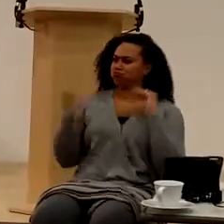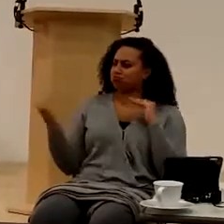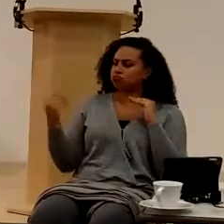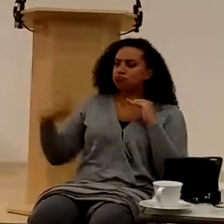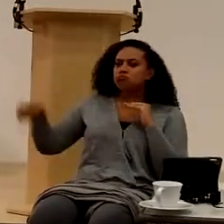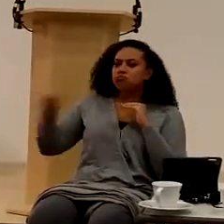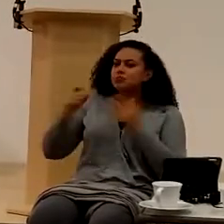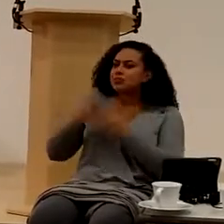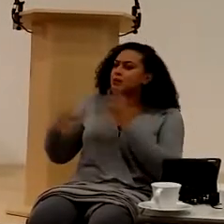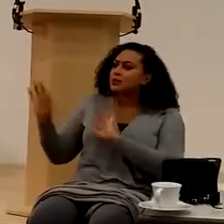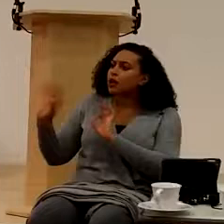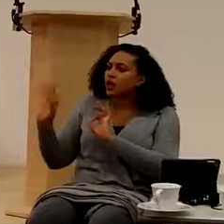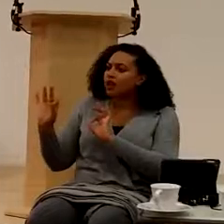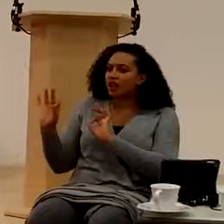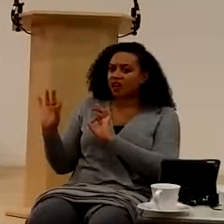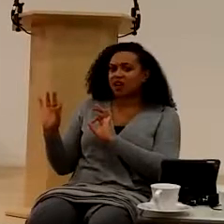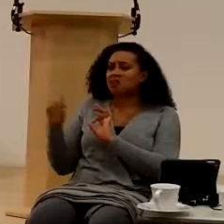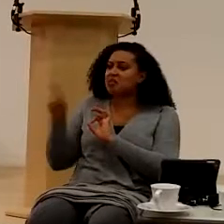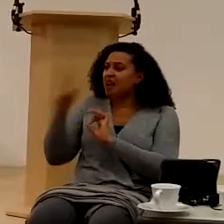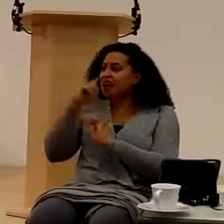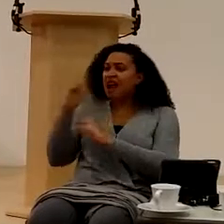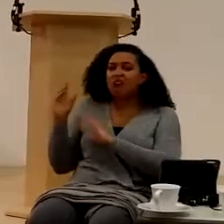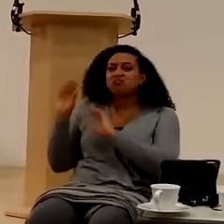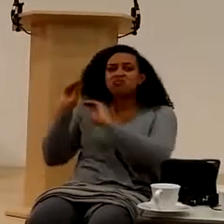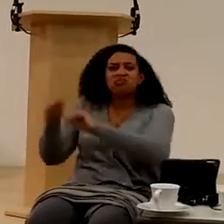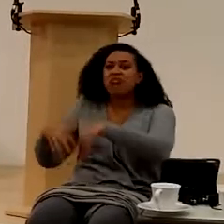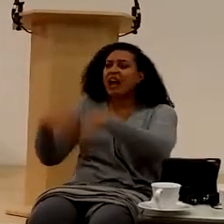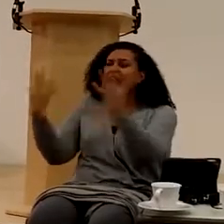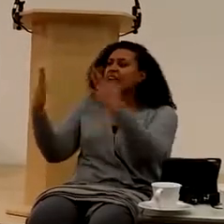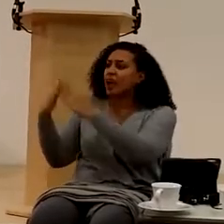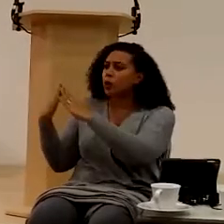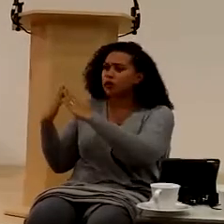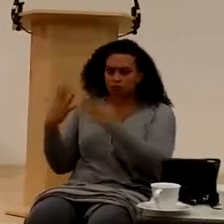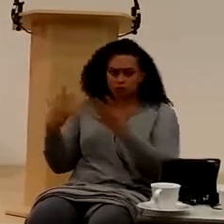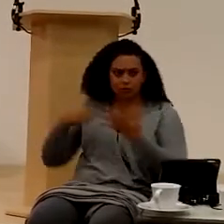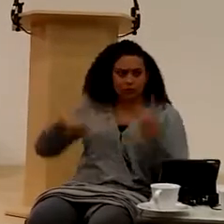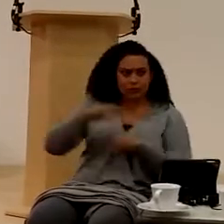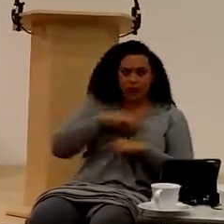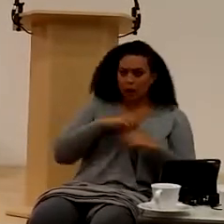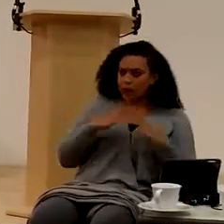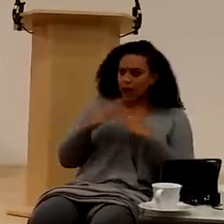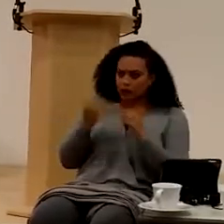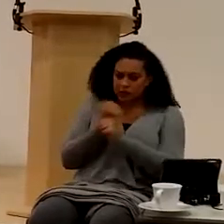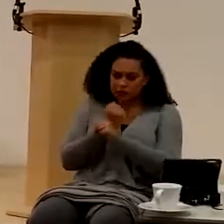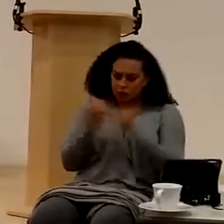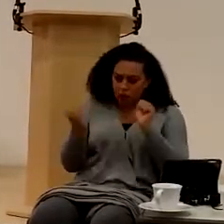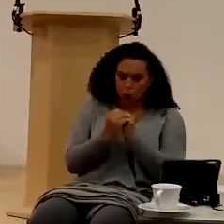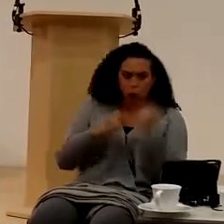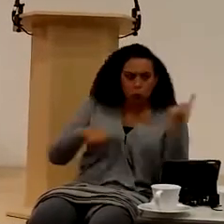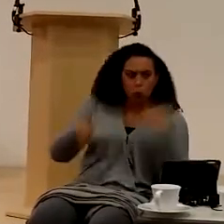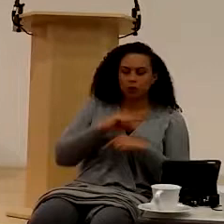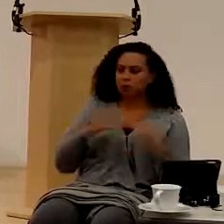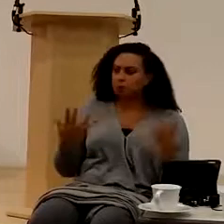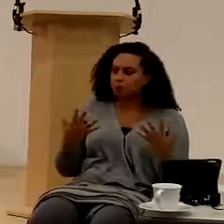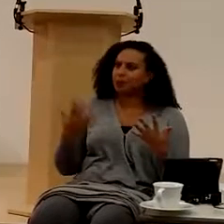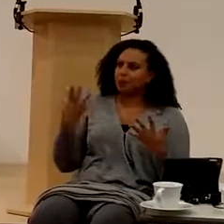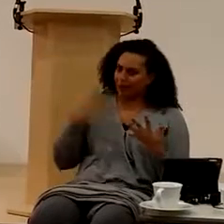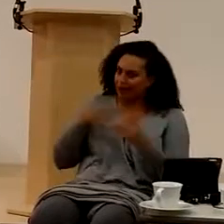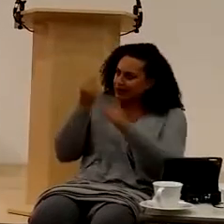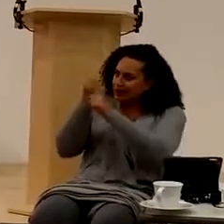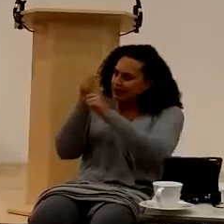integration, our education needs. We will reduce by half the number